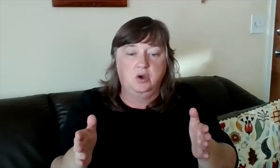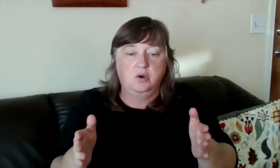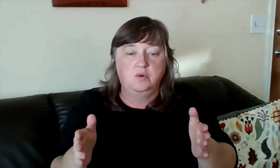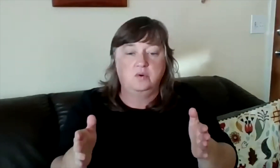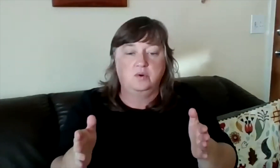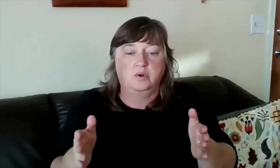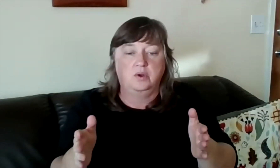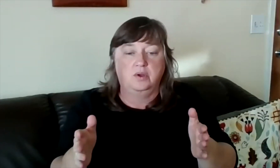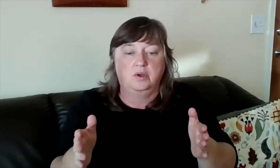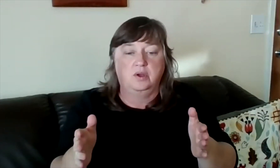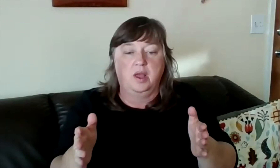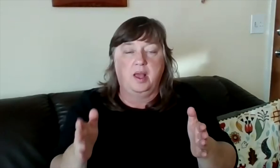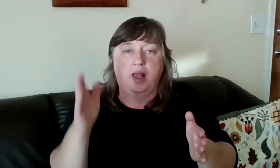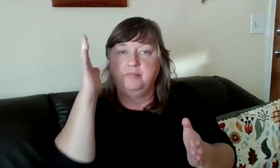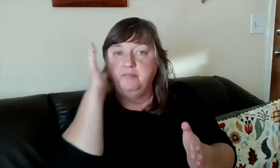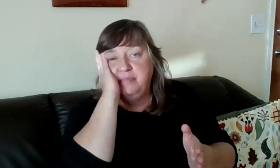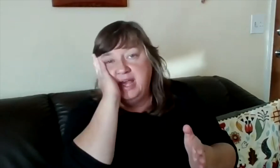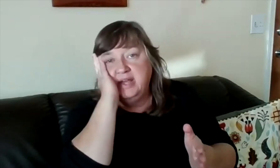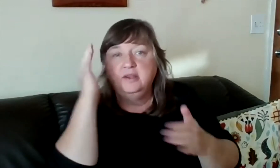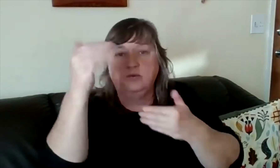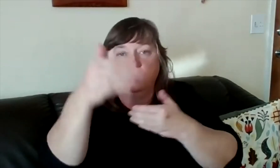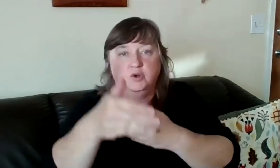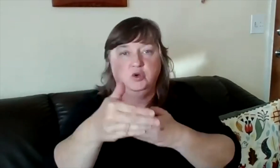So a bedroom